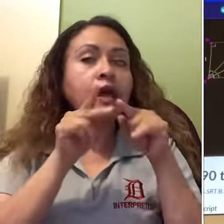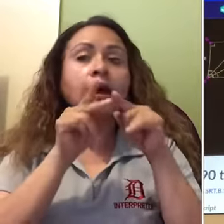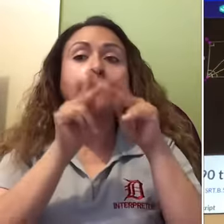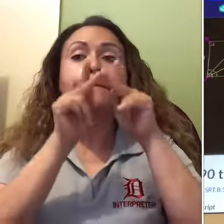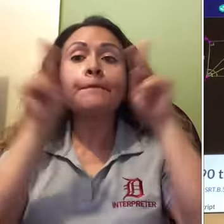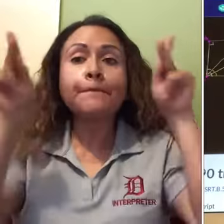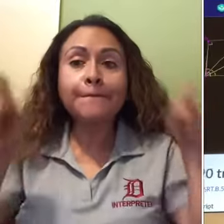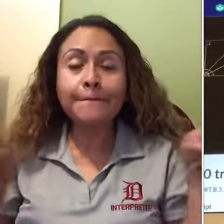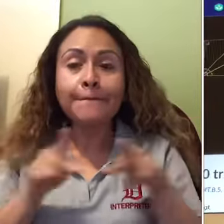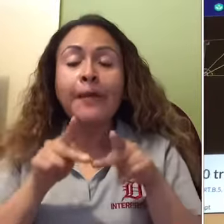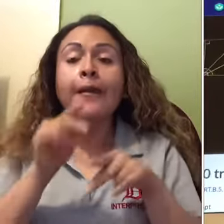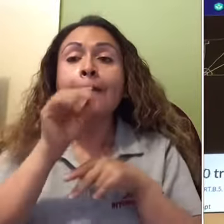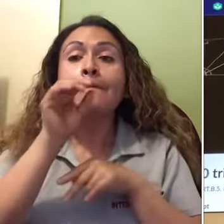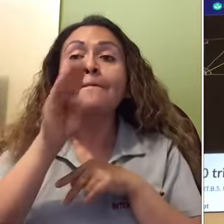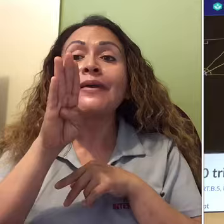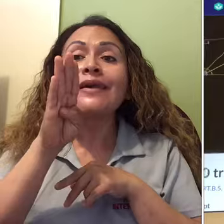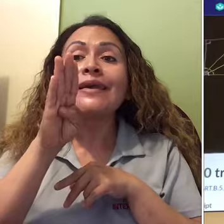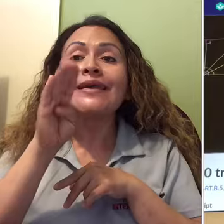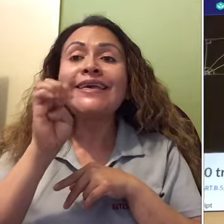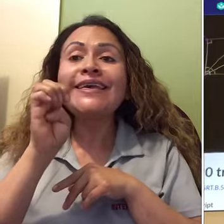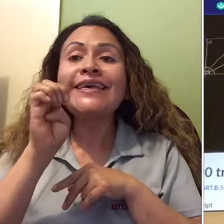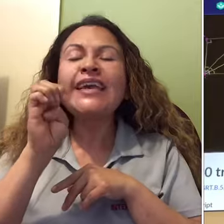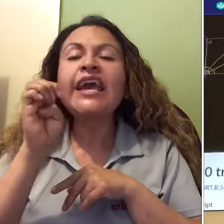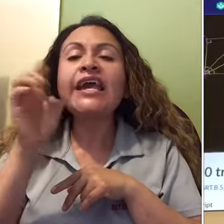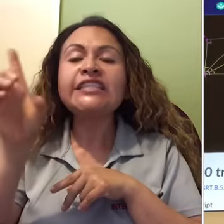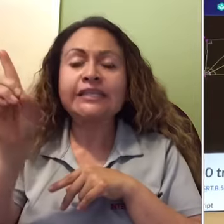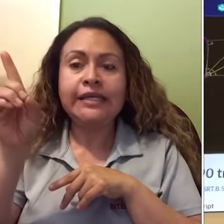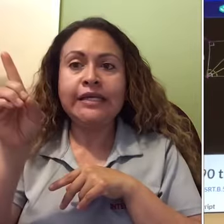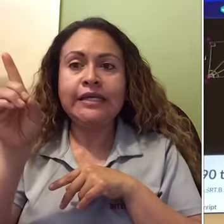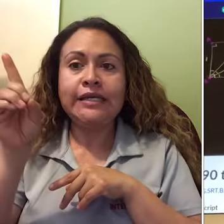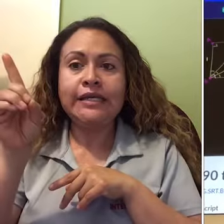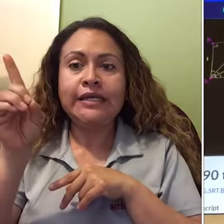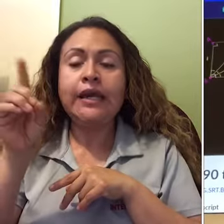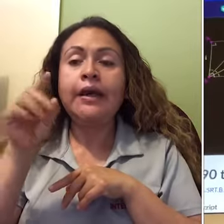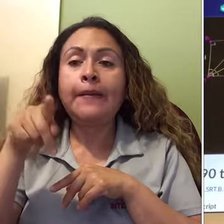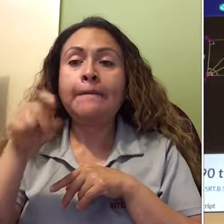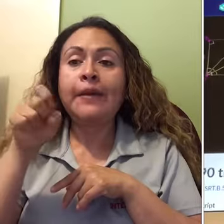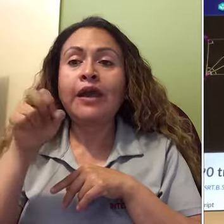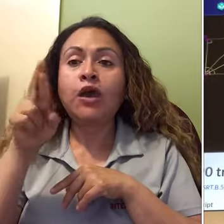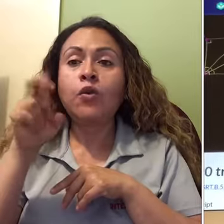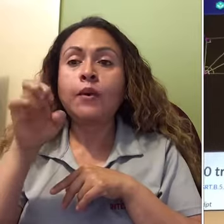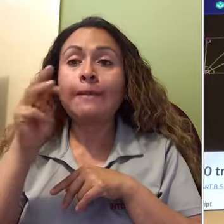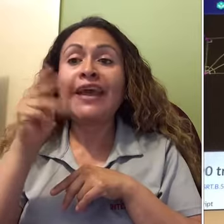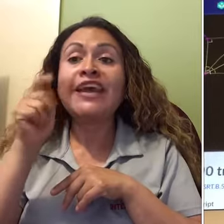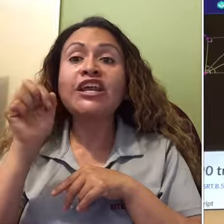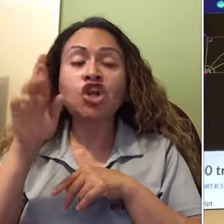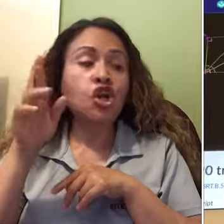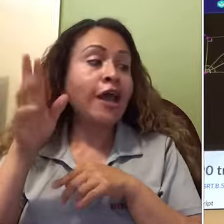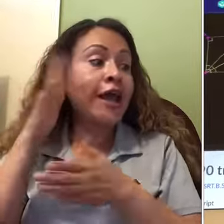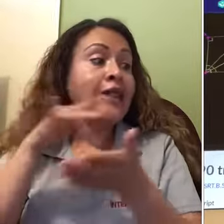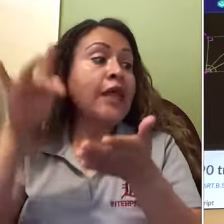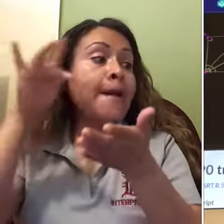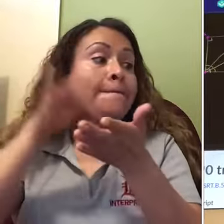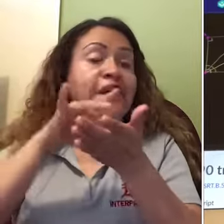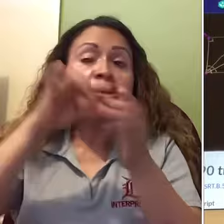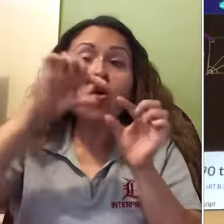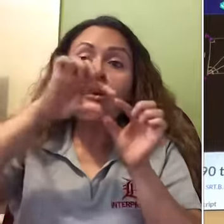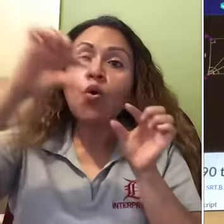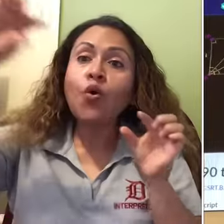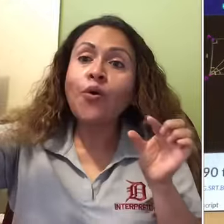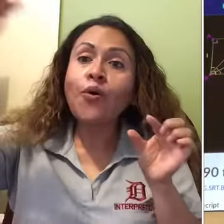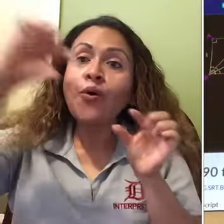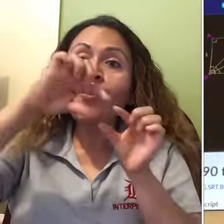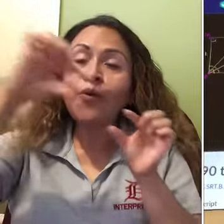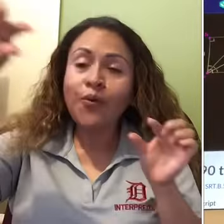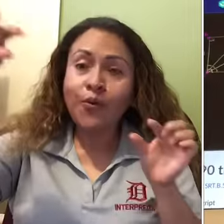triangle BED, triangle BED. So it's kind of this middle triangle in the rectangle right over here. So at